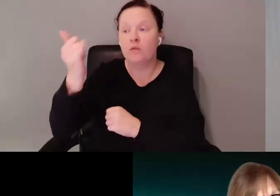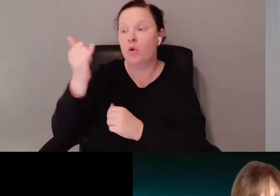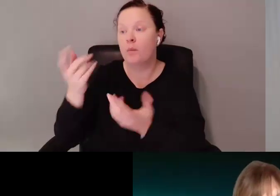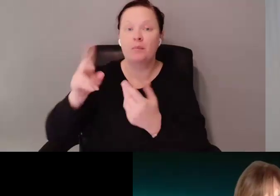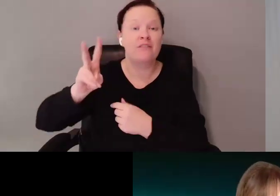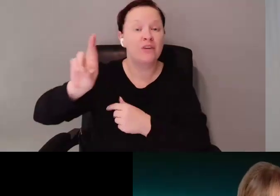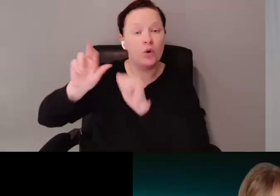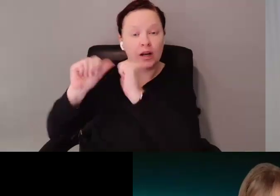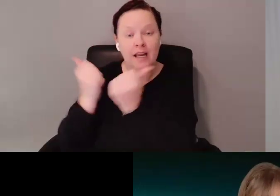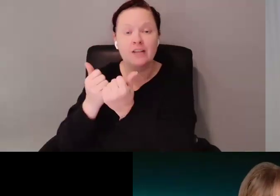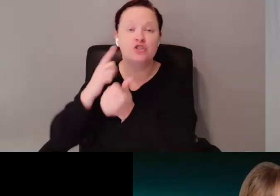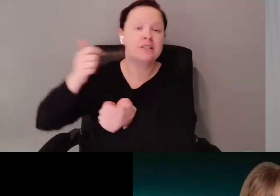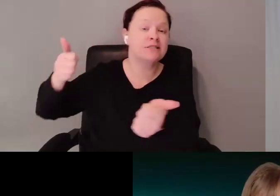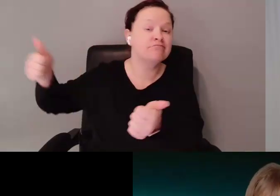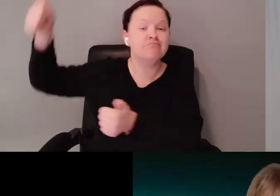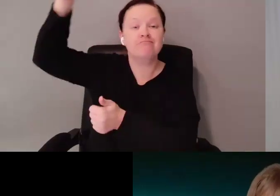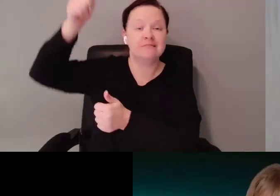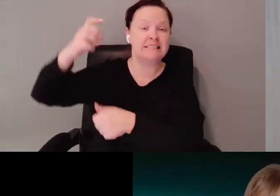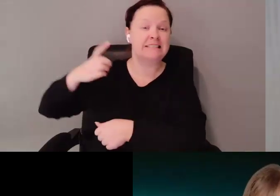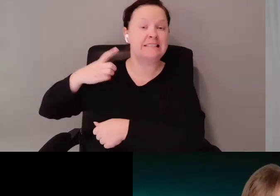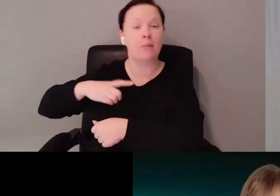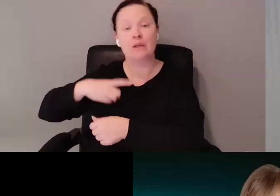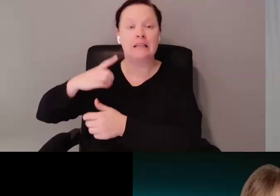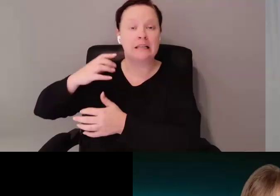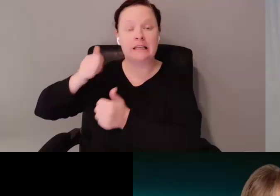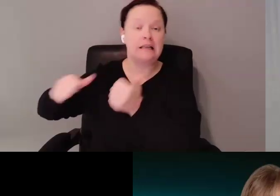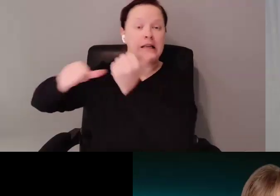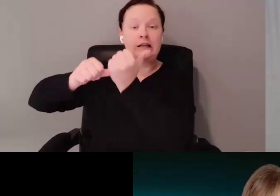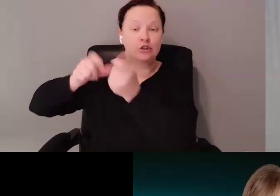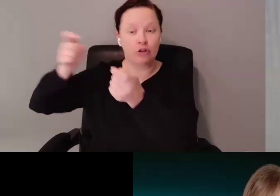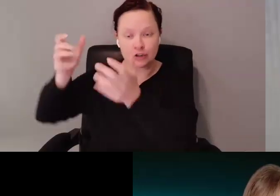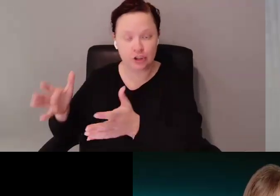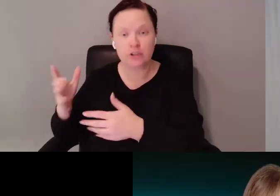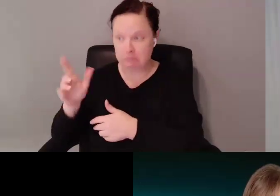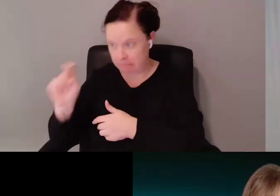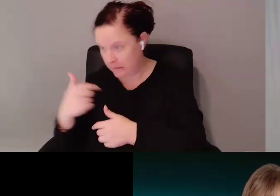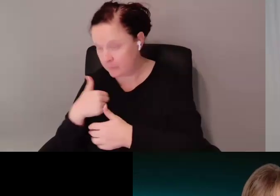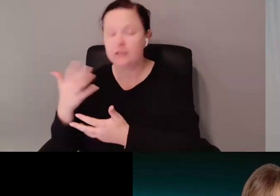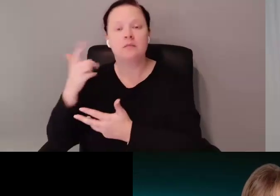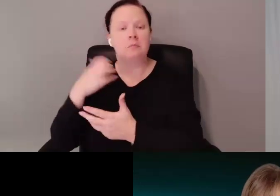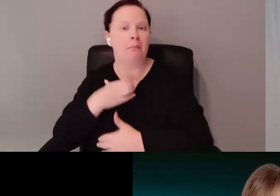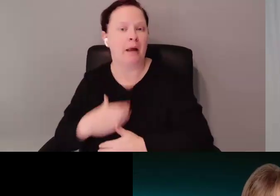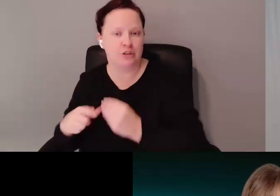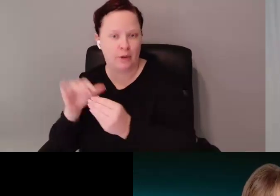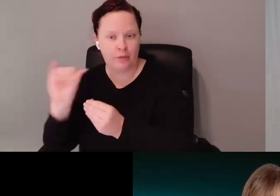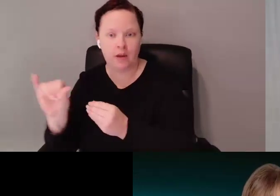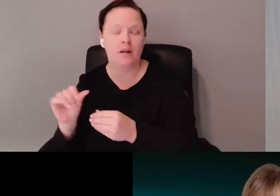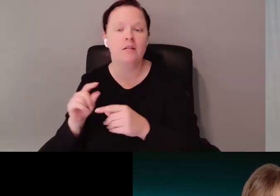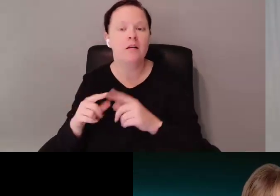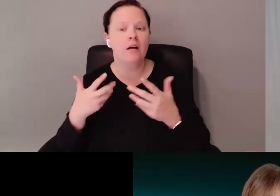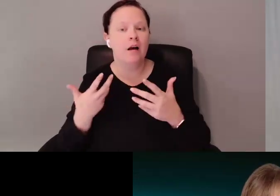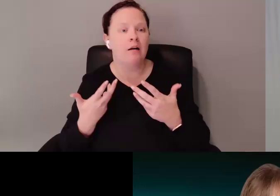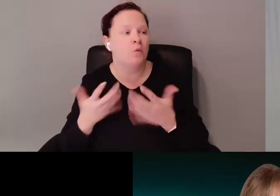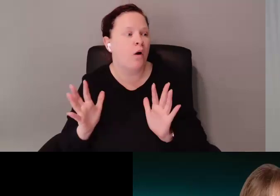VR agencies and said, hey, do you need me? Because I'm so passionate about what I do. Otherwise, I don't want to go walk around